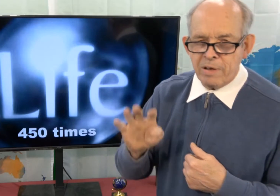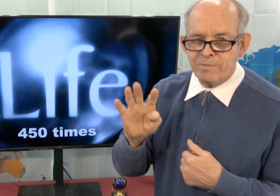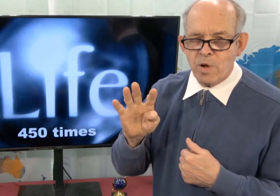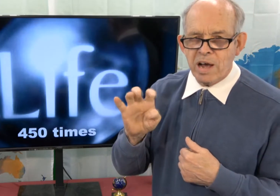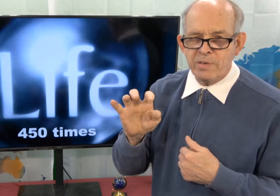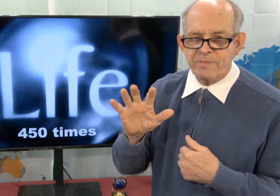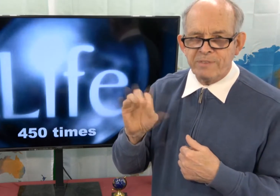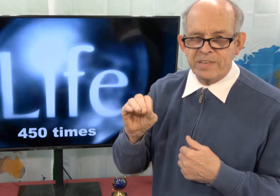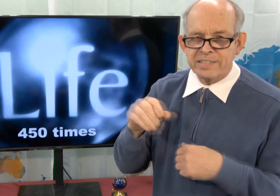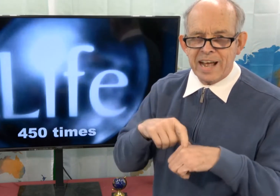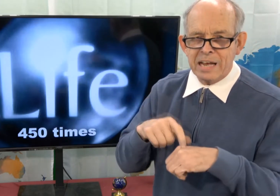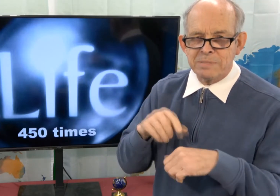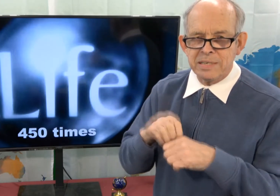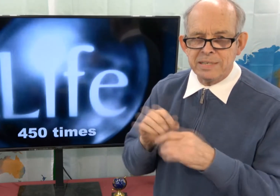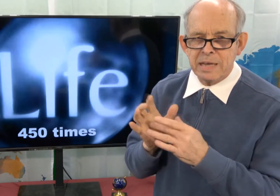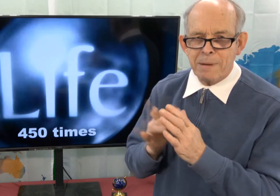For 150 times in the Bible.